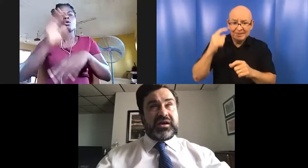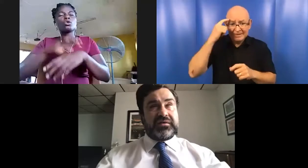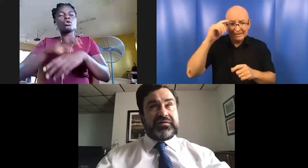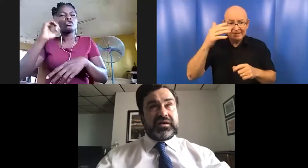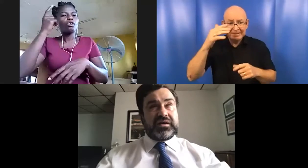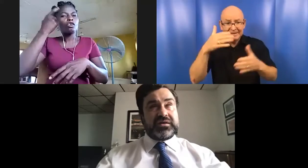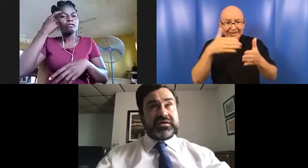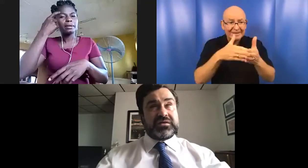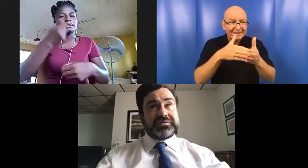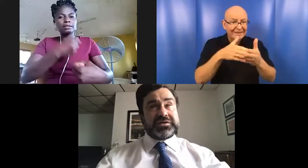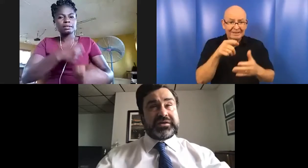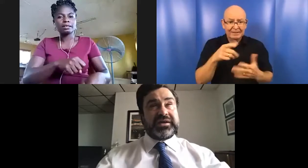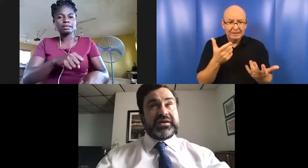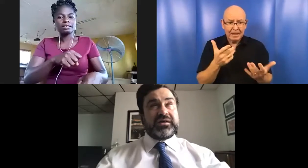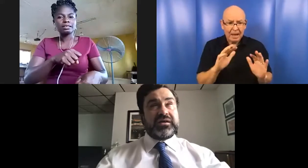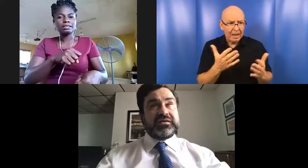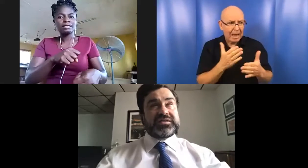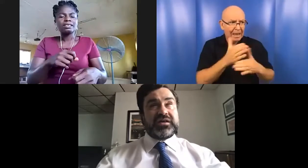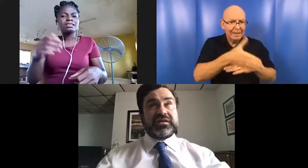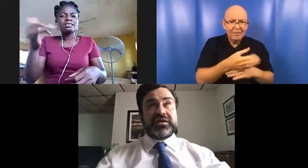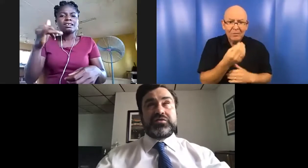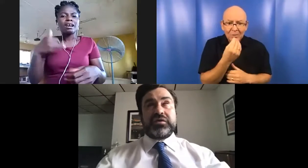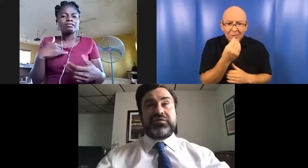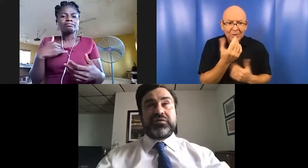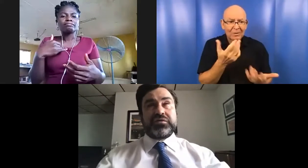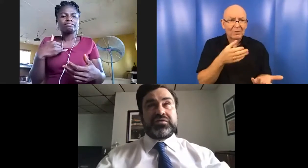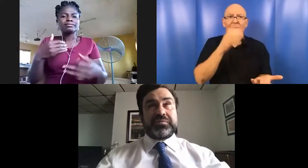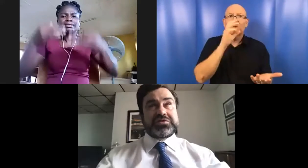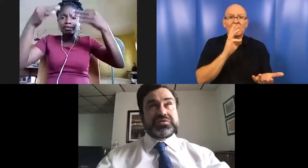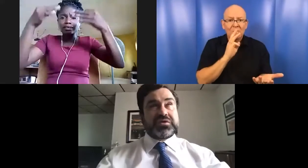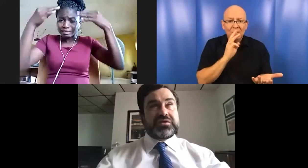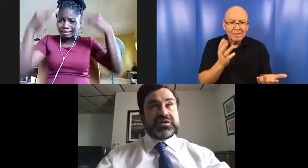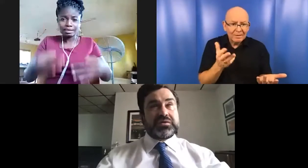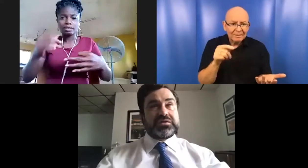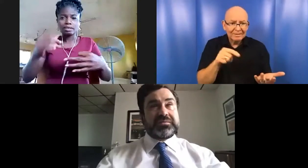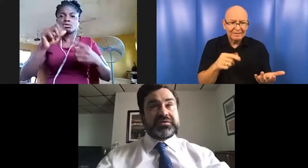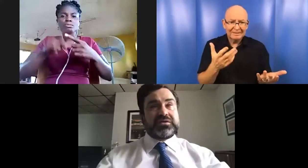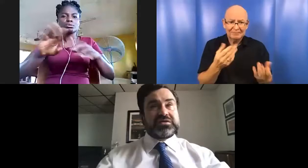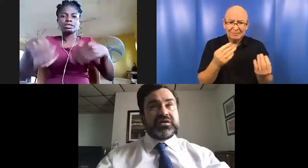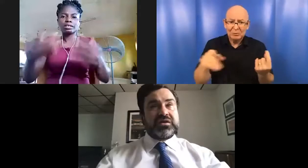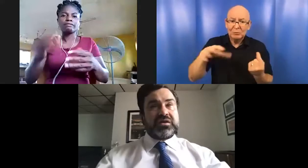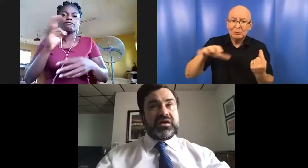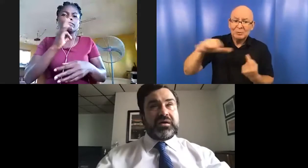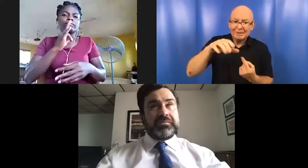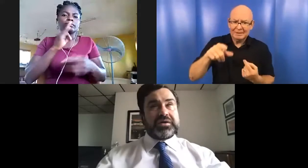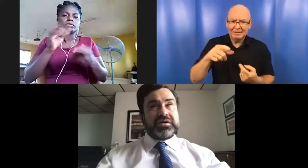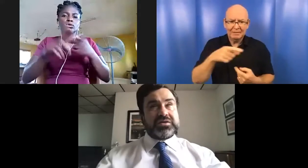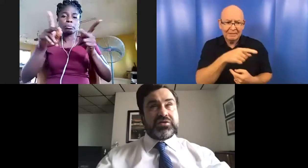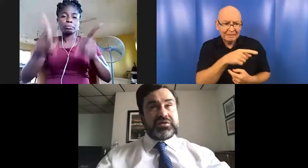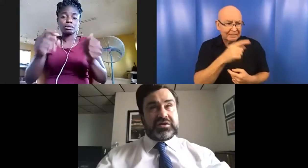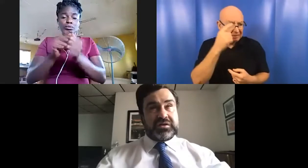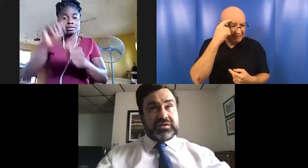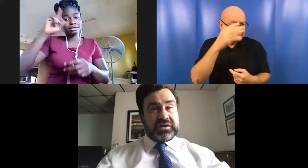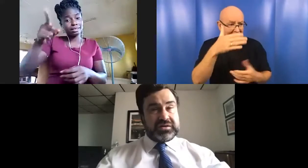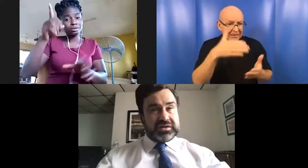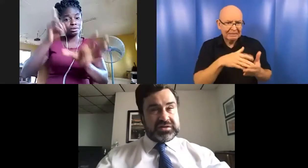they have deliberately decided not to give food to persons with intellectual disabilities, because they thought